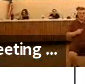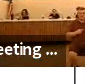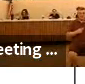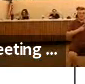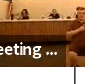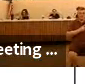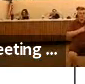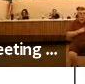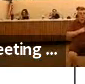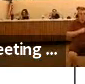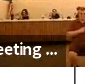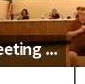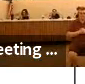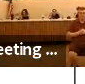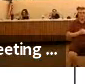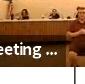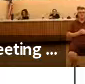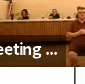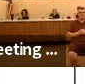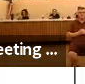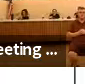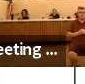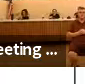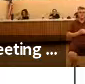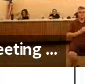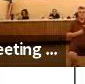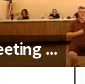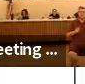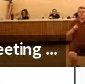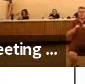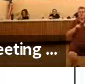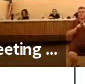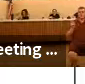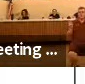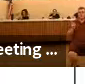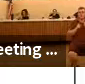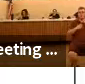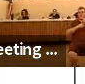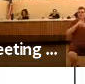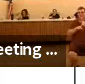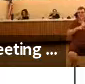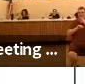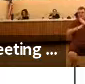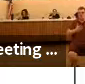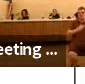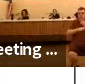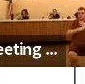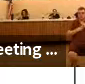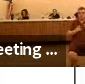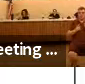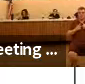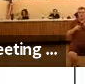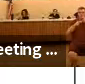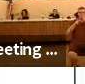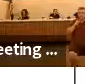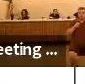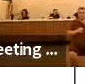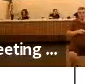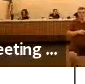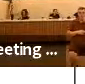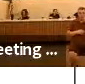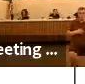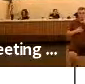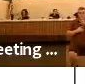Trail. It also reduces the size of the disturbance and it shortens the roads